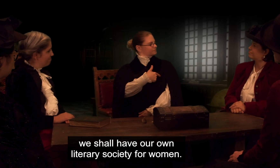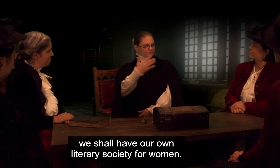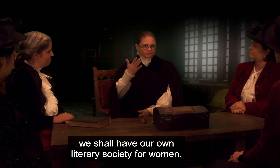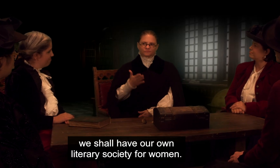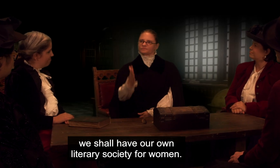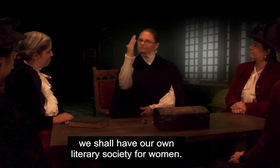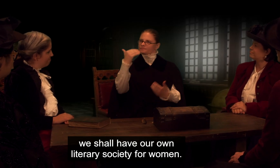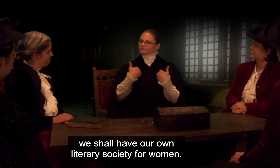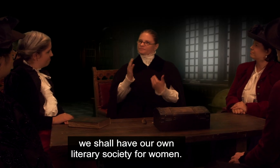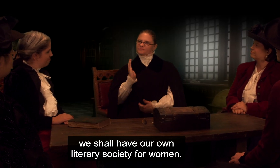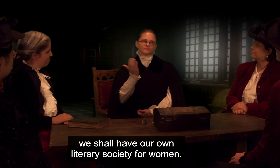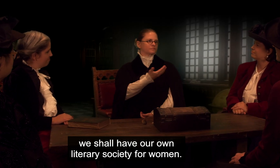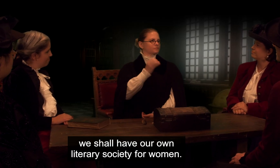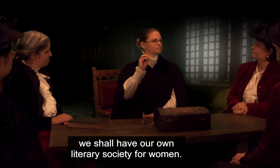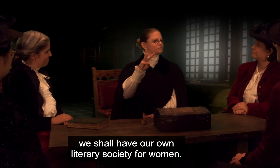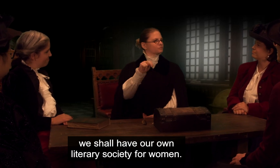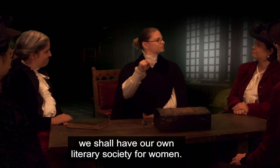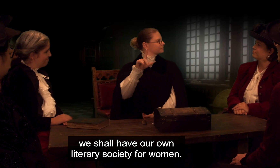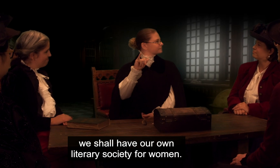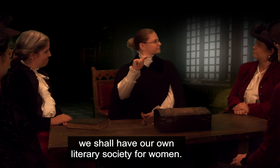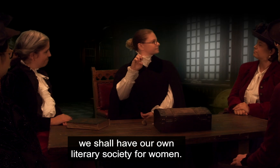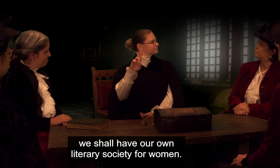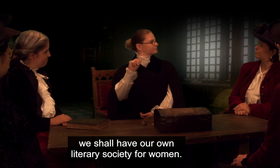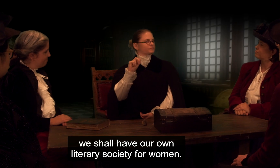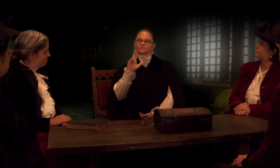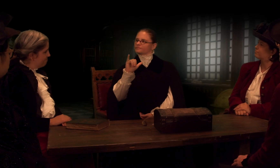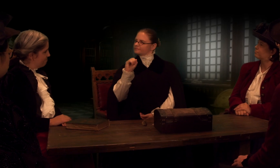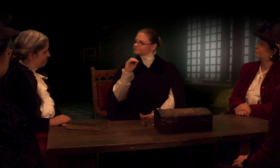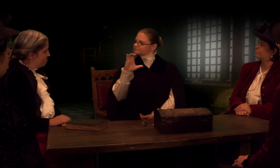We shall have our own literary society for women.